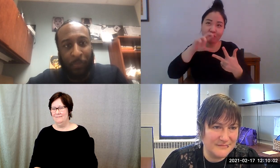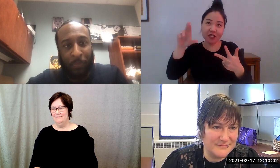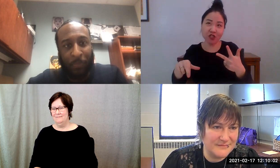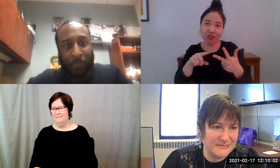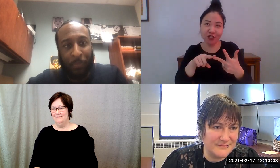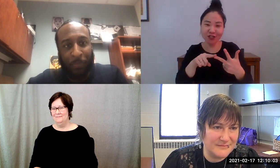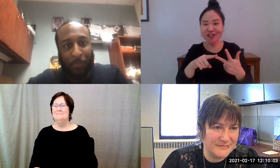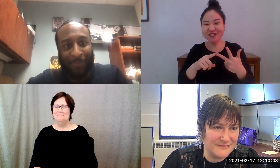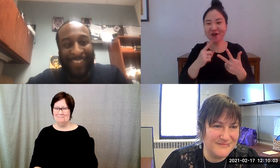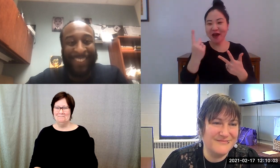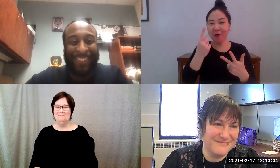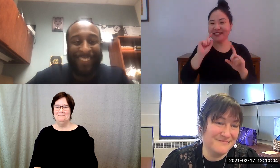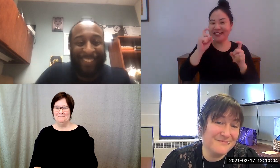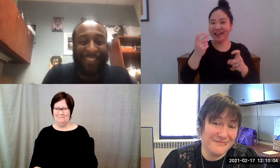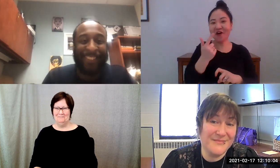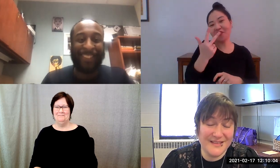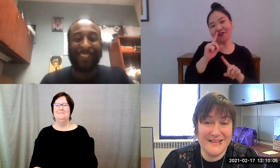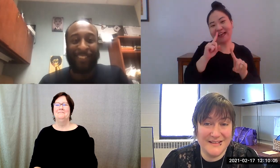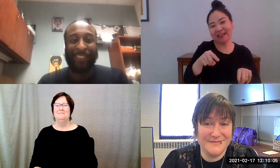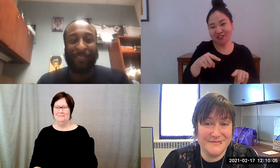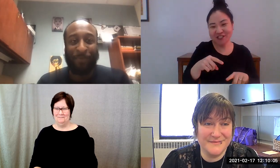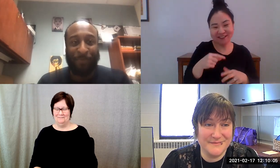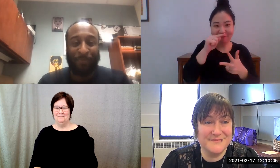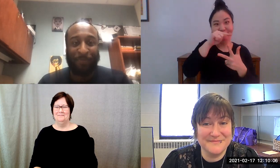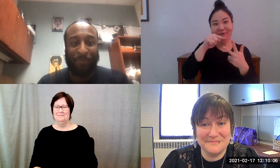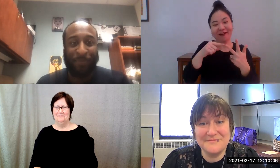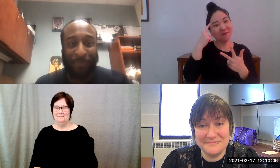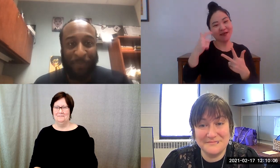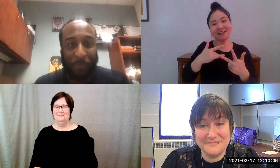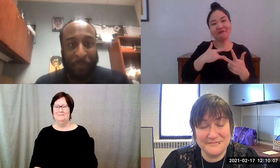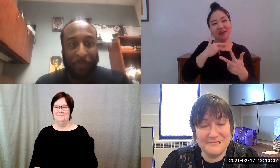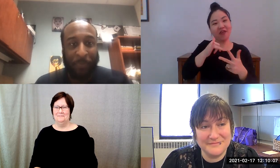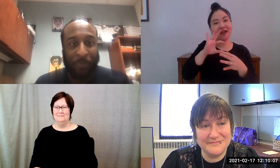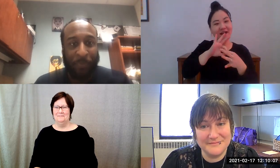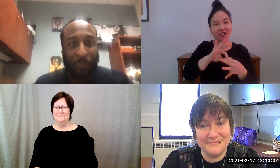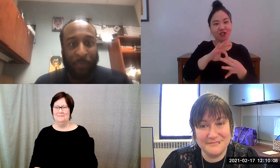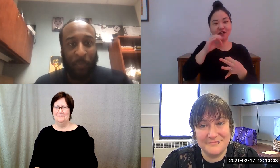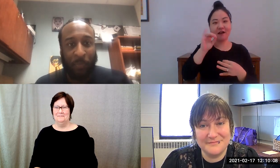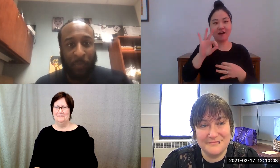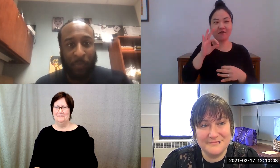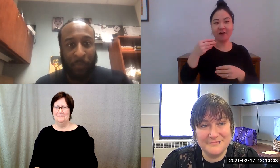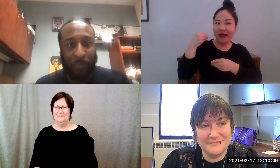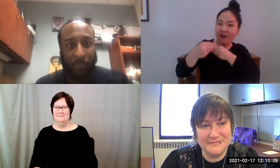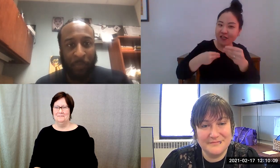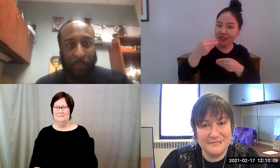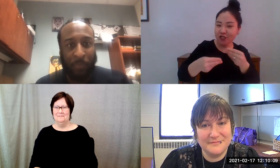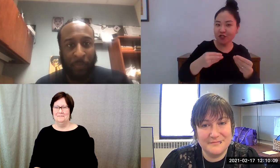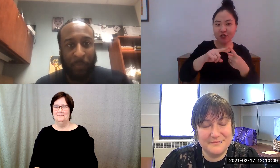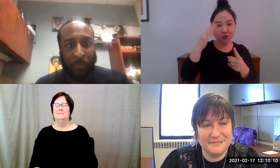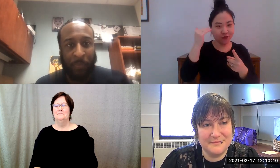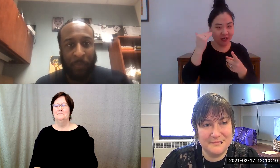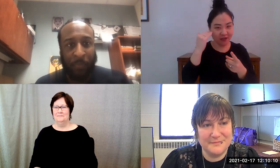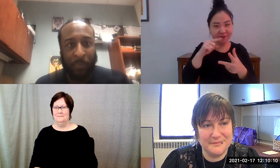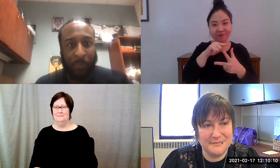I live in Rochester. So I always give all three answers because I feel that connection of